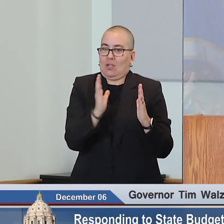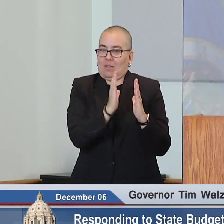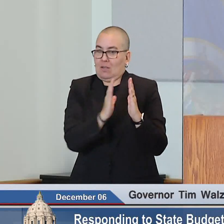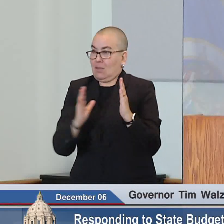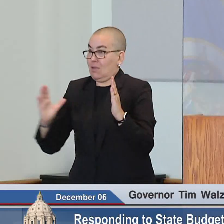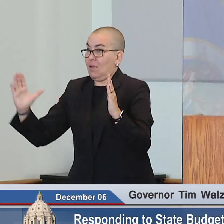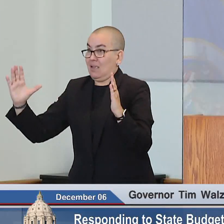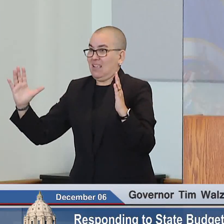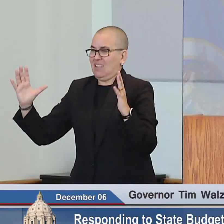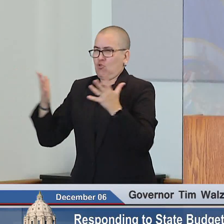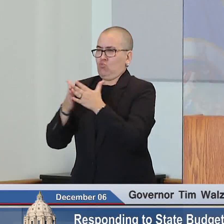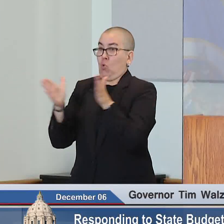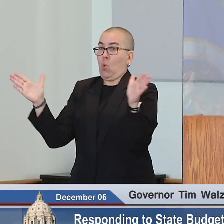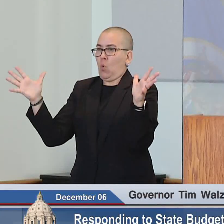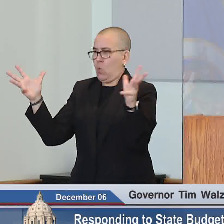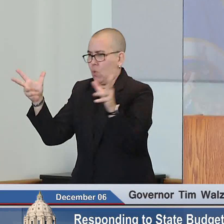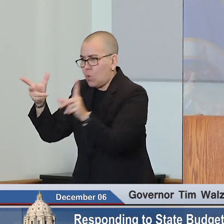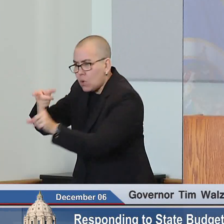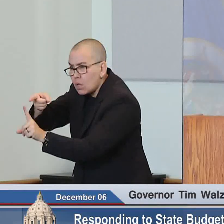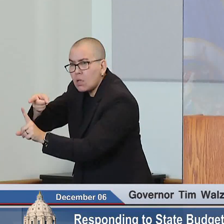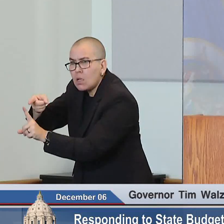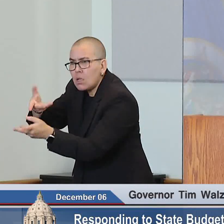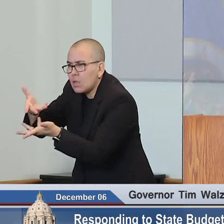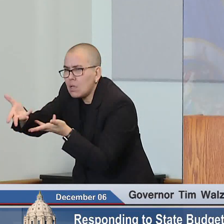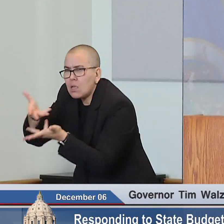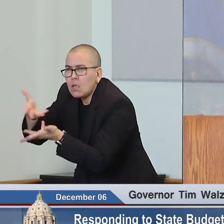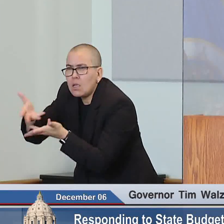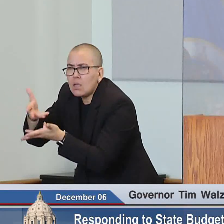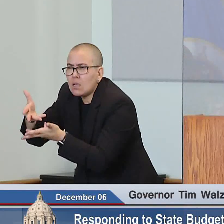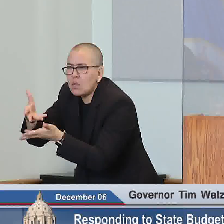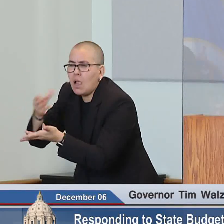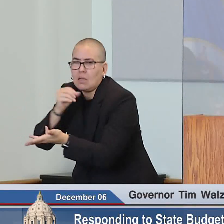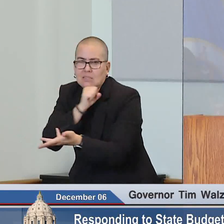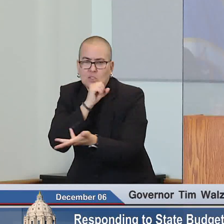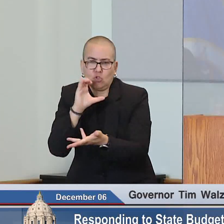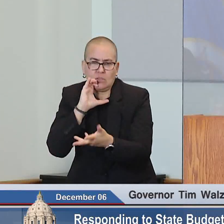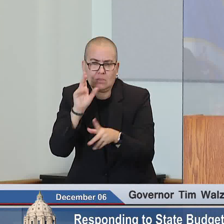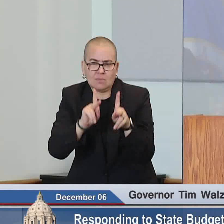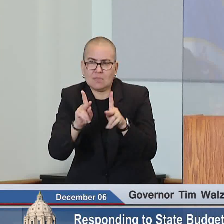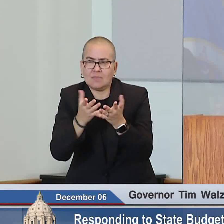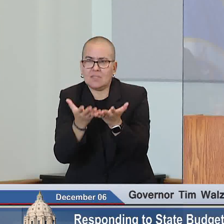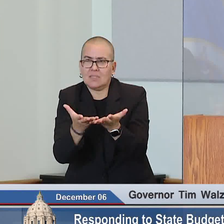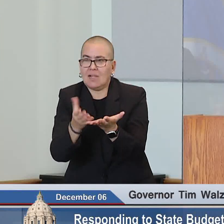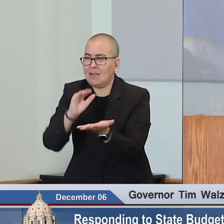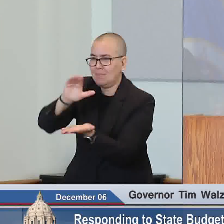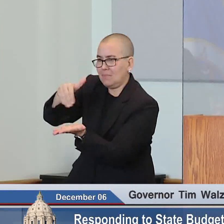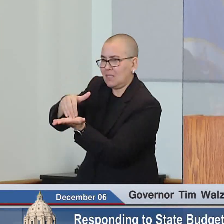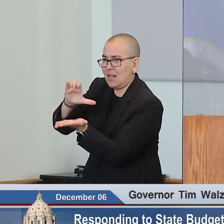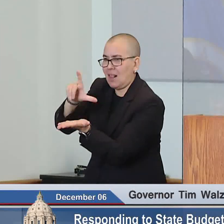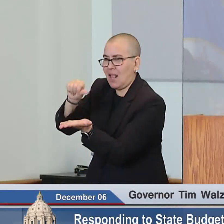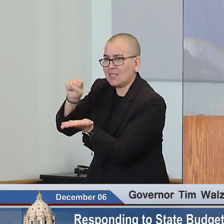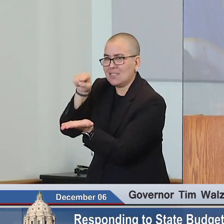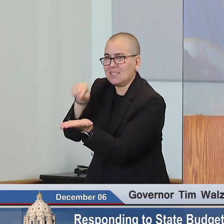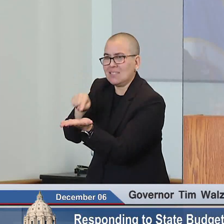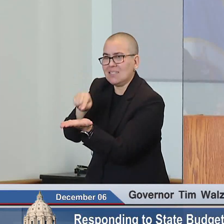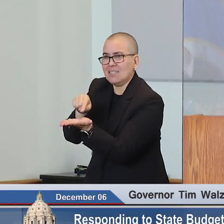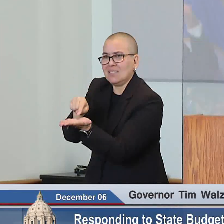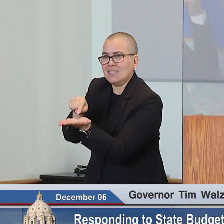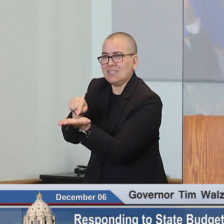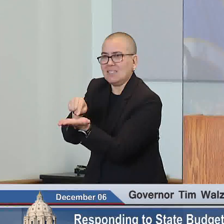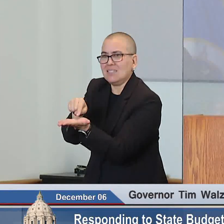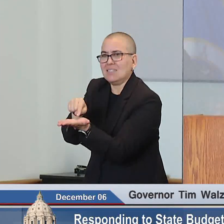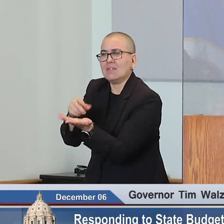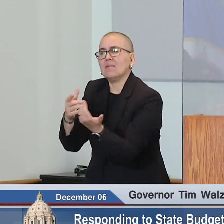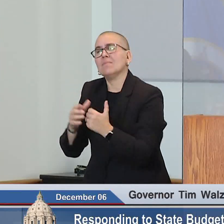folks and senior citizens in that middle bracket. We're not going to have a conversation on the